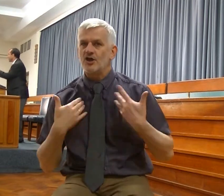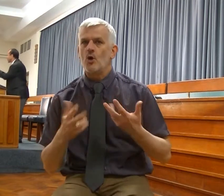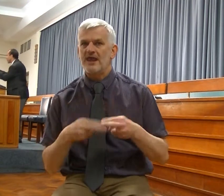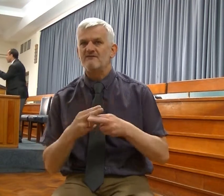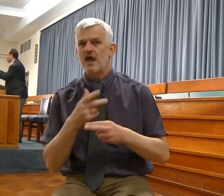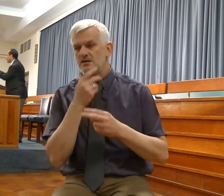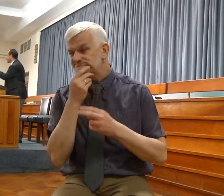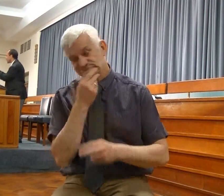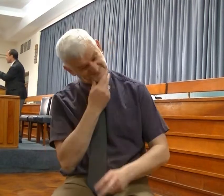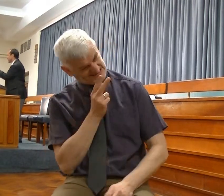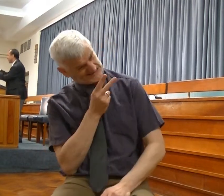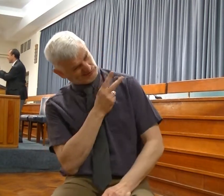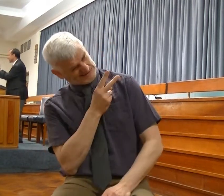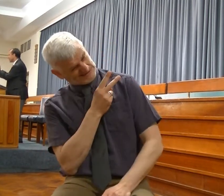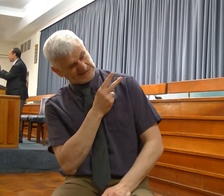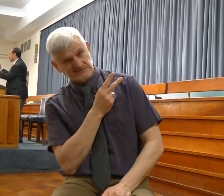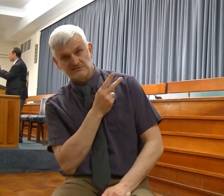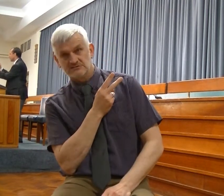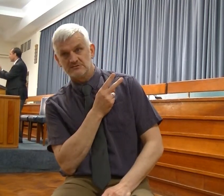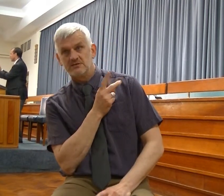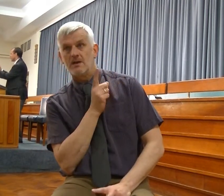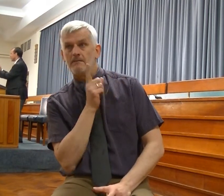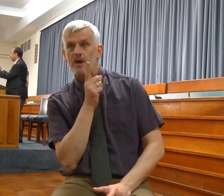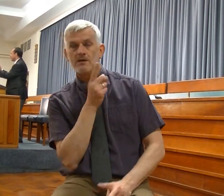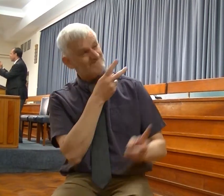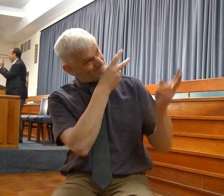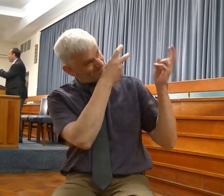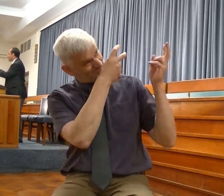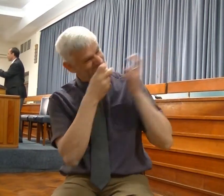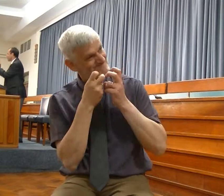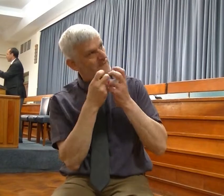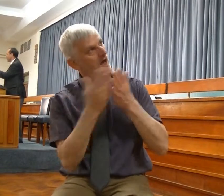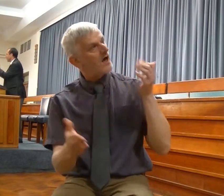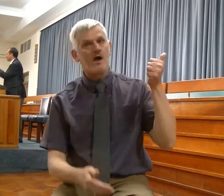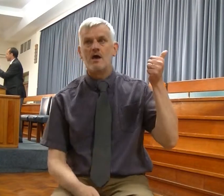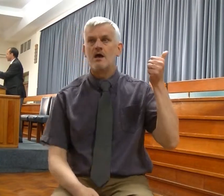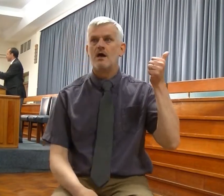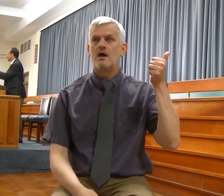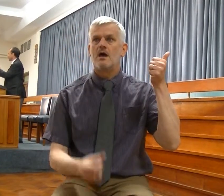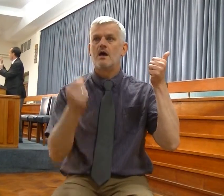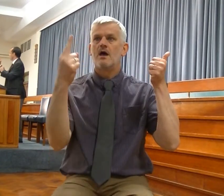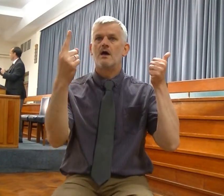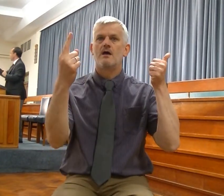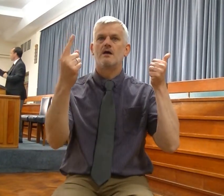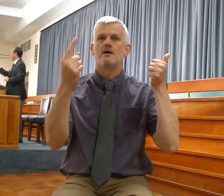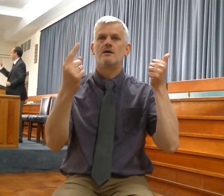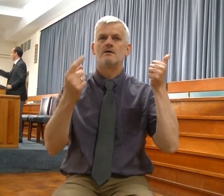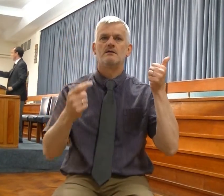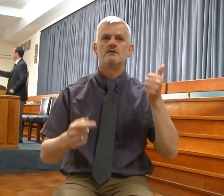people say it. And each gospel gives us a little bit something different, but always you find that